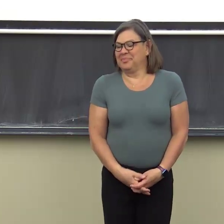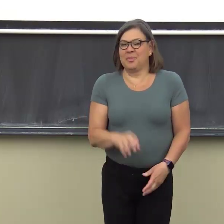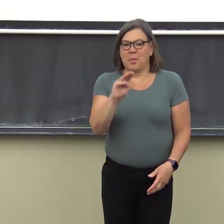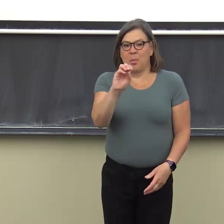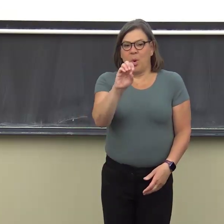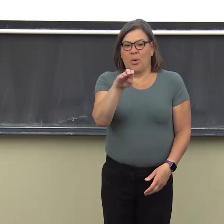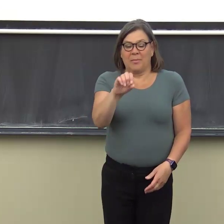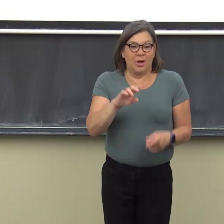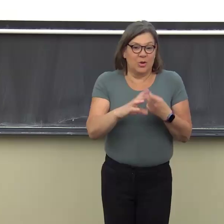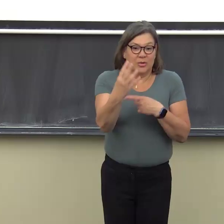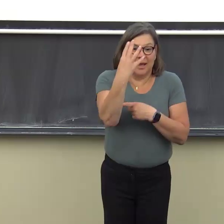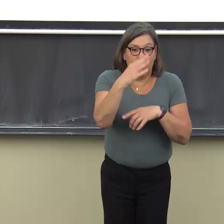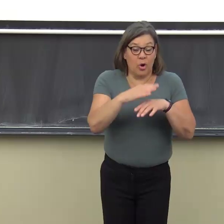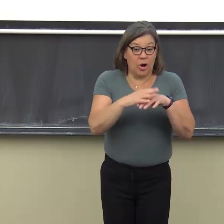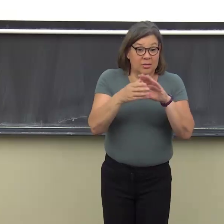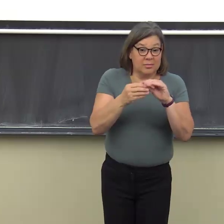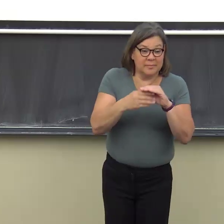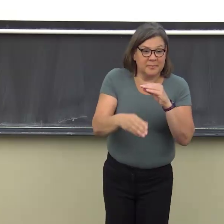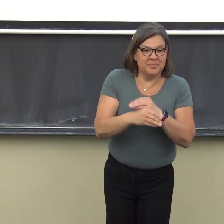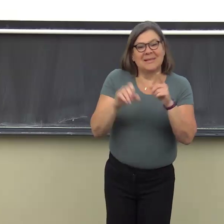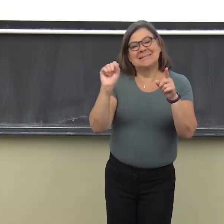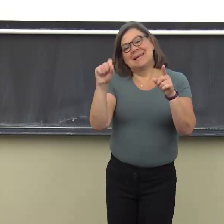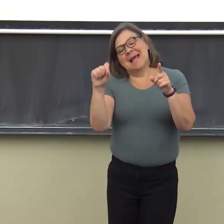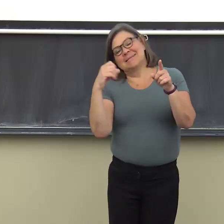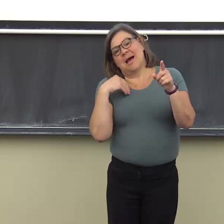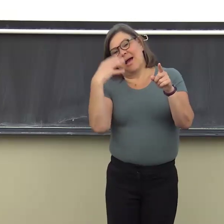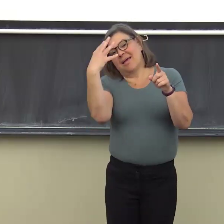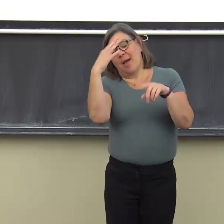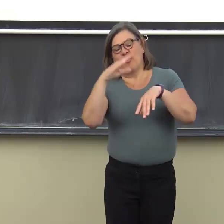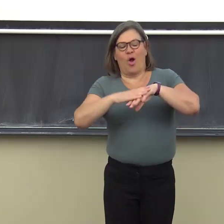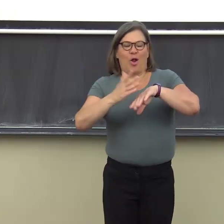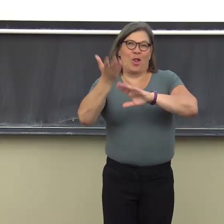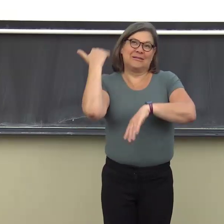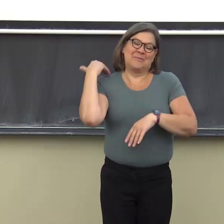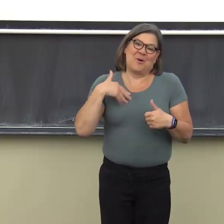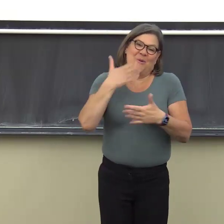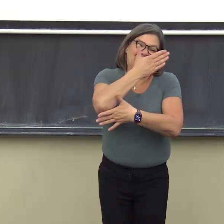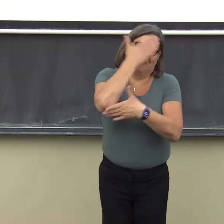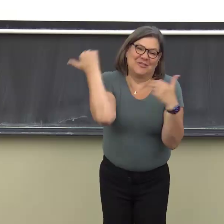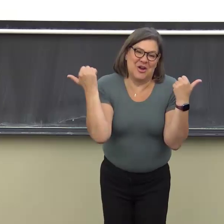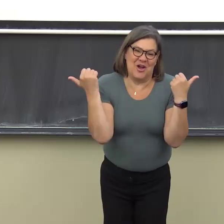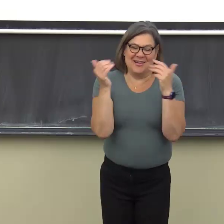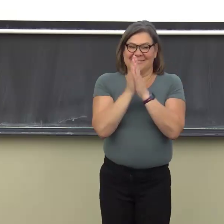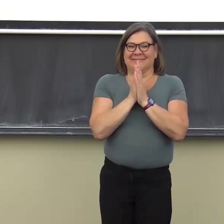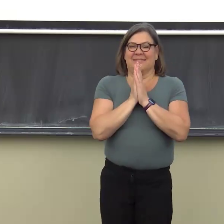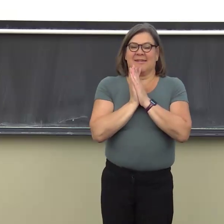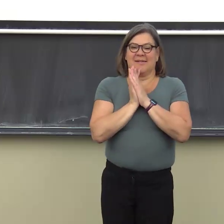Hi again. Yeah, I turned on a while ago and sorry and forgot. Sorry. I